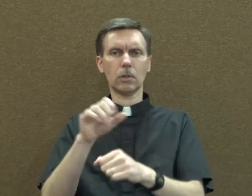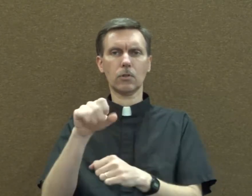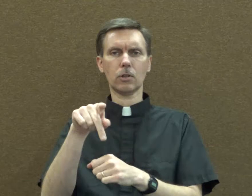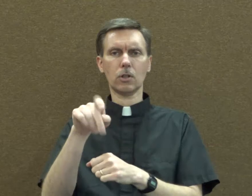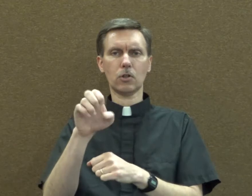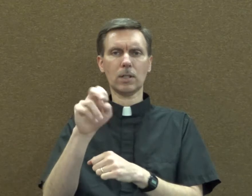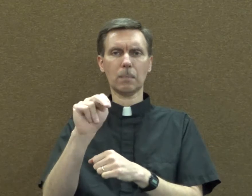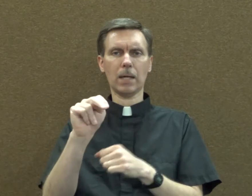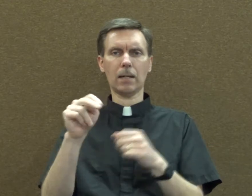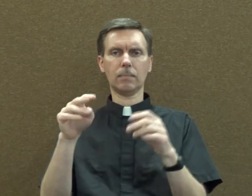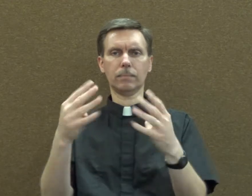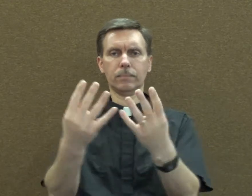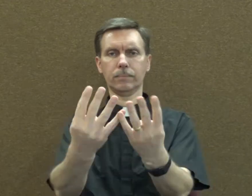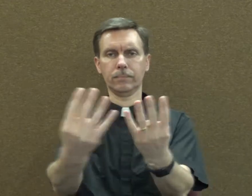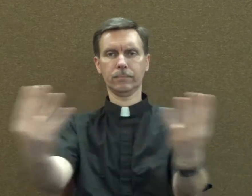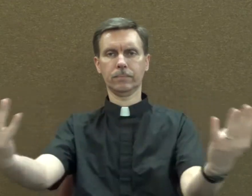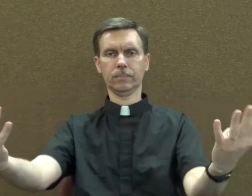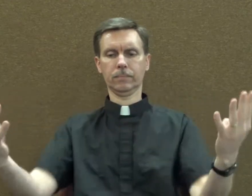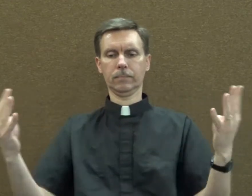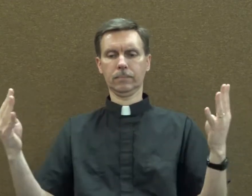there's a sheep pen,